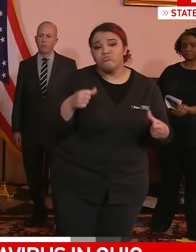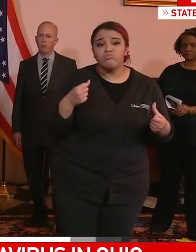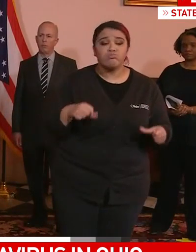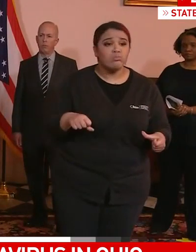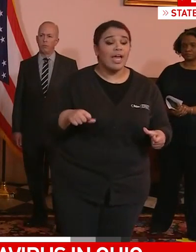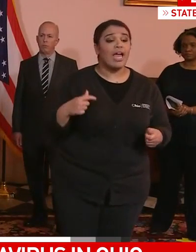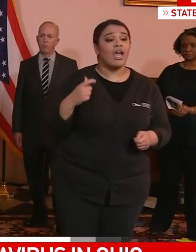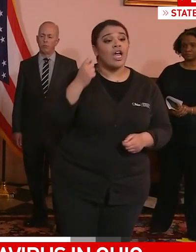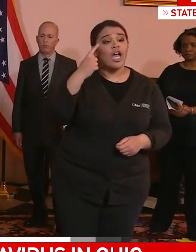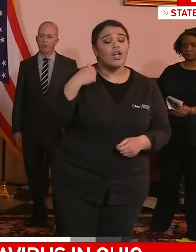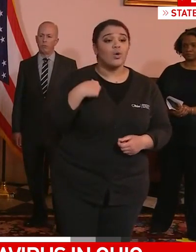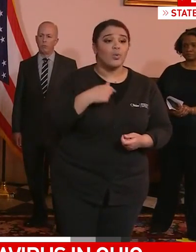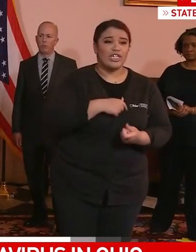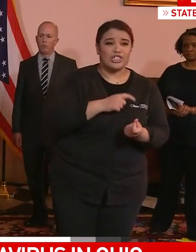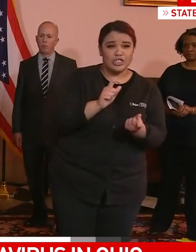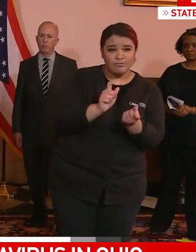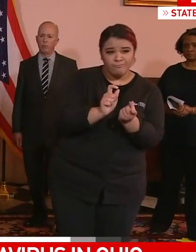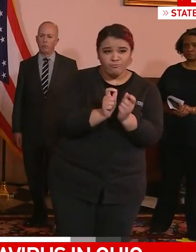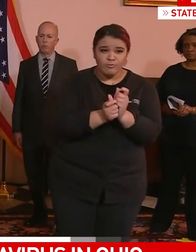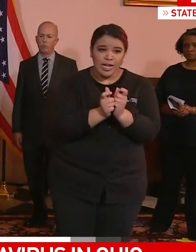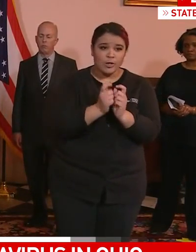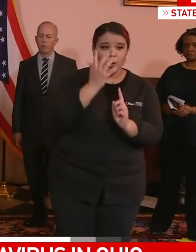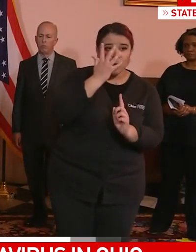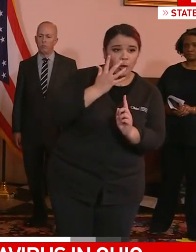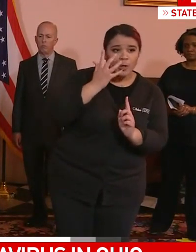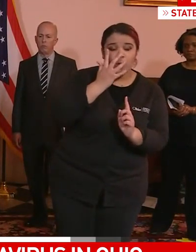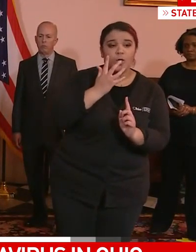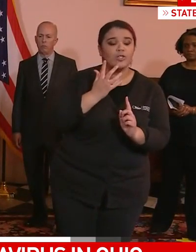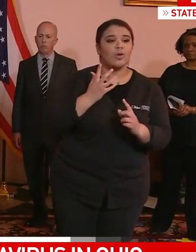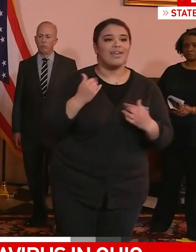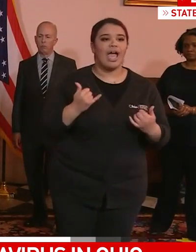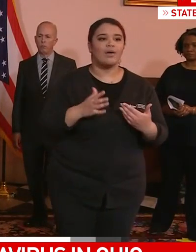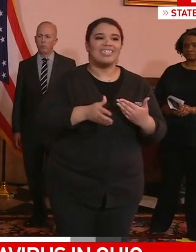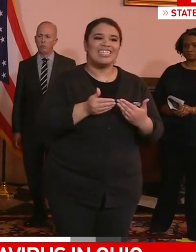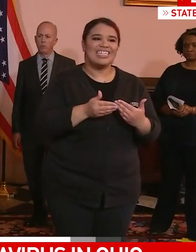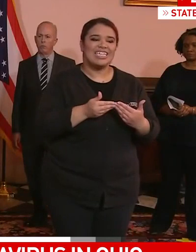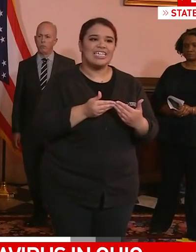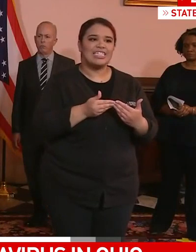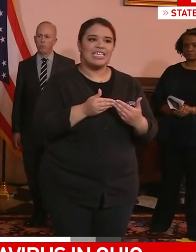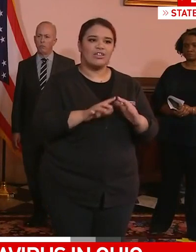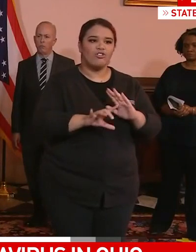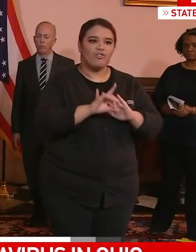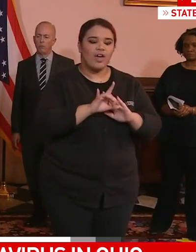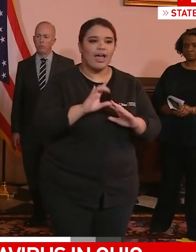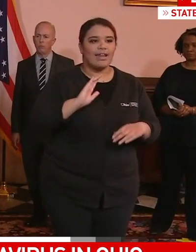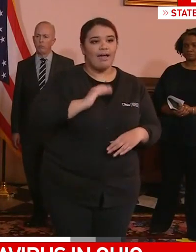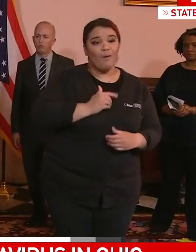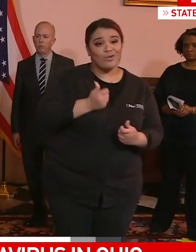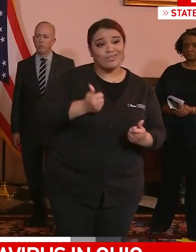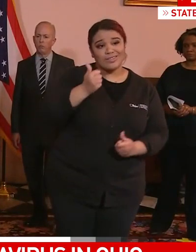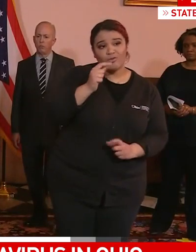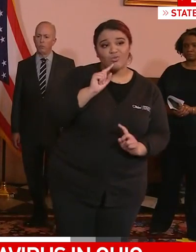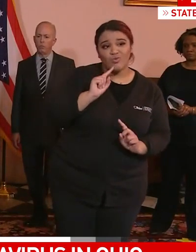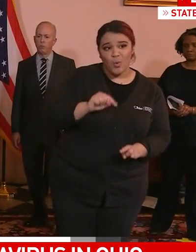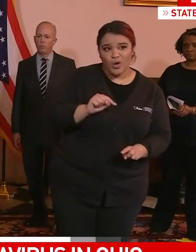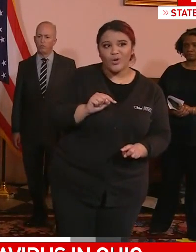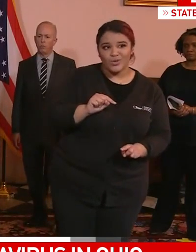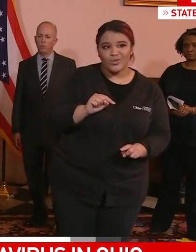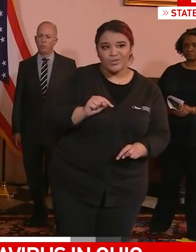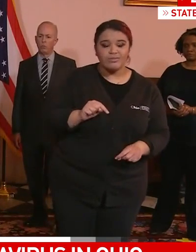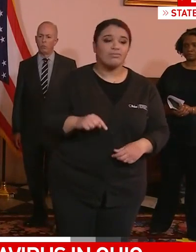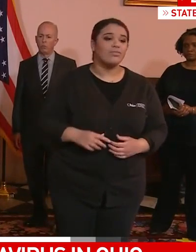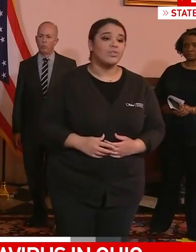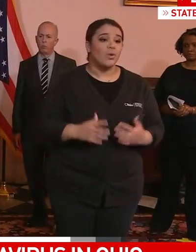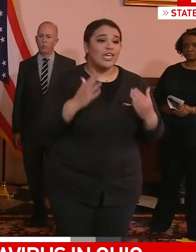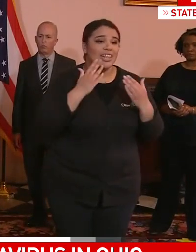easier to find our orders and easier to find the tools that will help you do your work. But I just want to thank those workers as well.